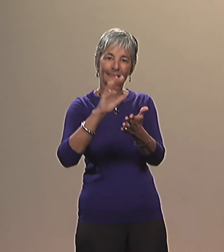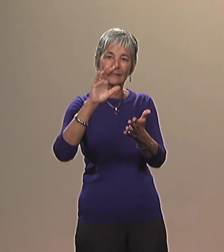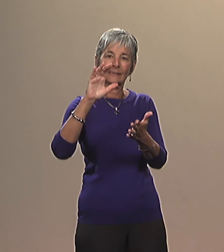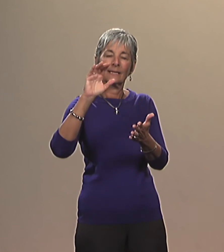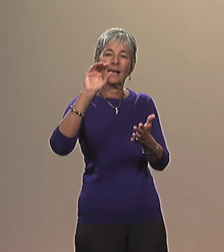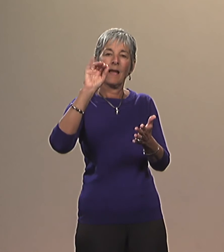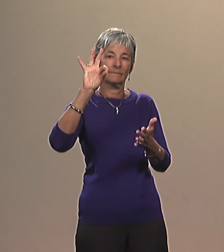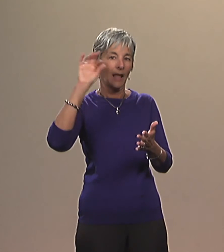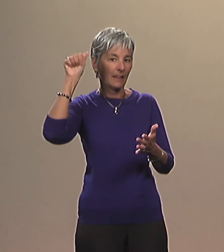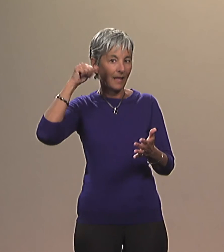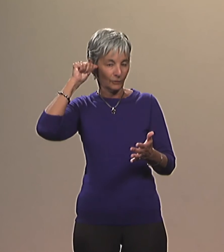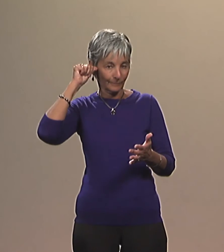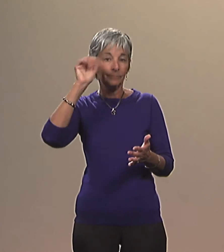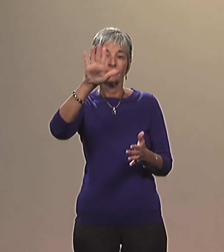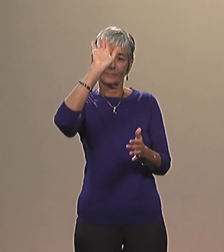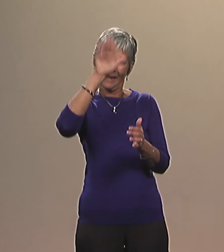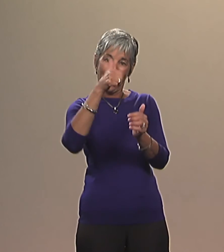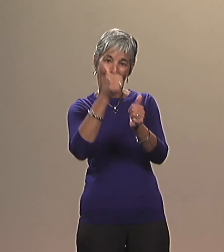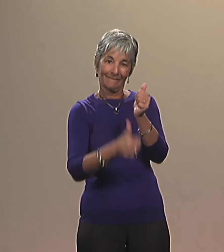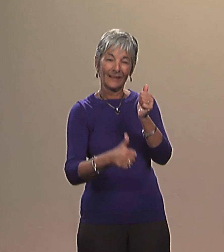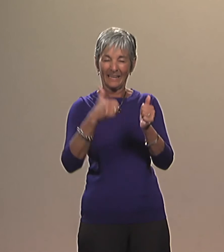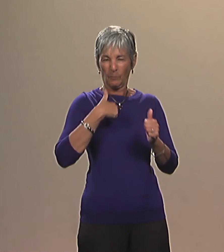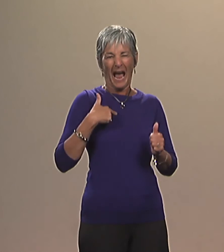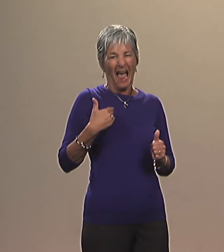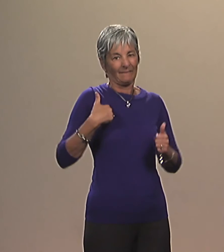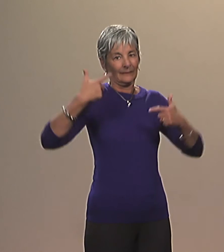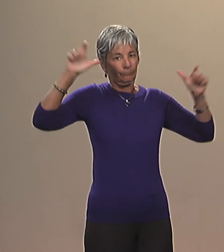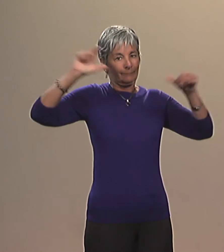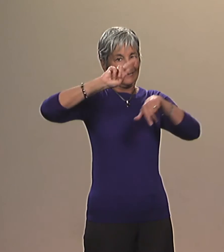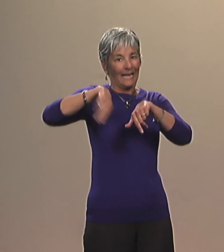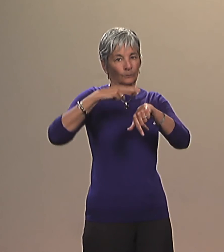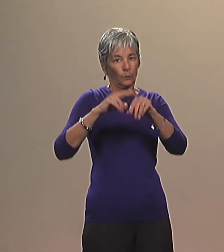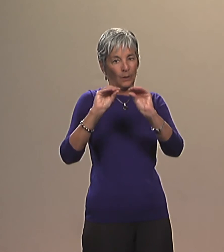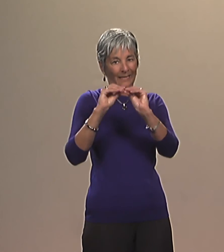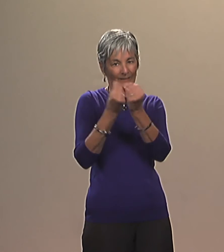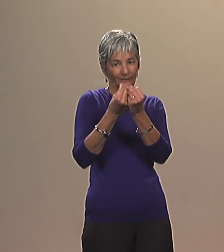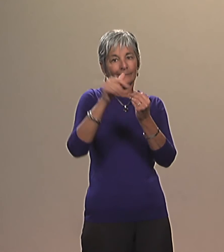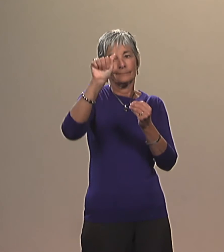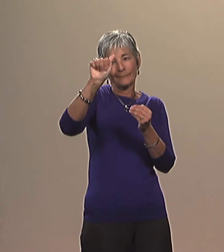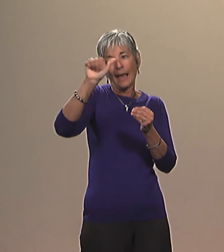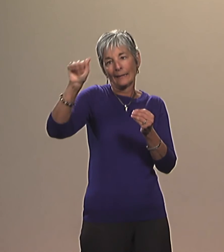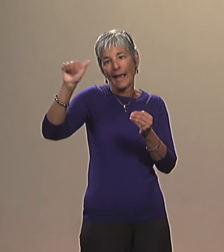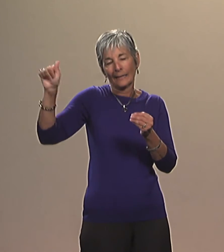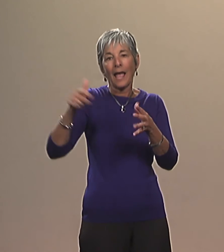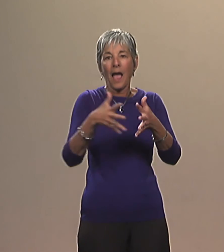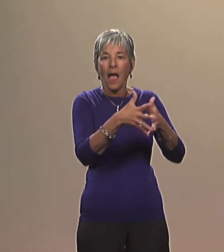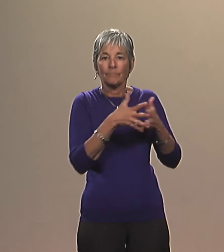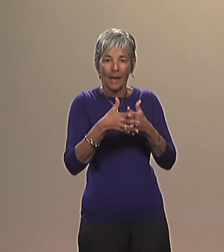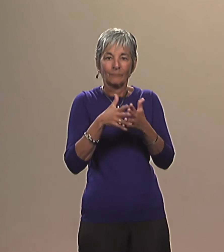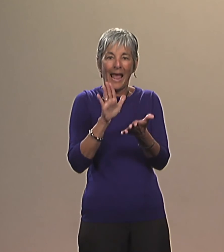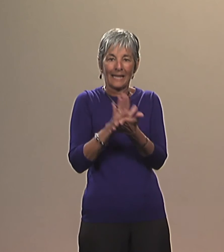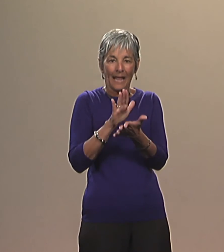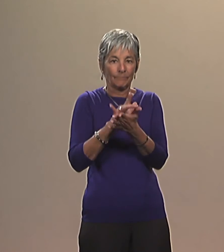is a large national-level organization, the American Academy of Audiologists, the